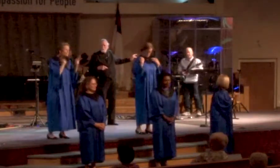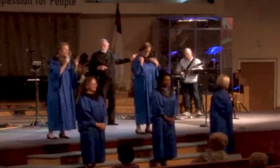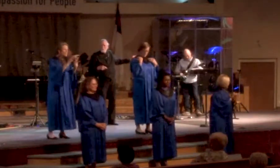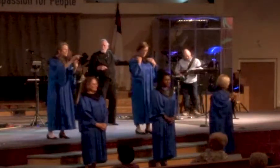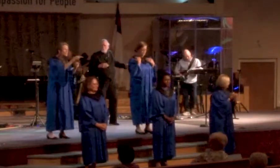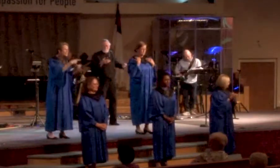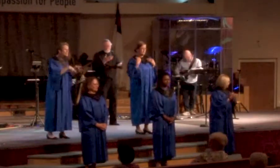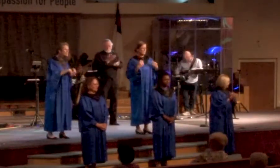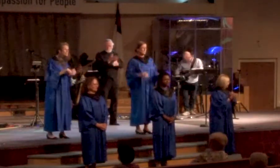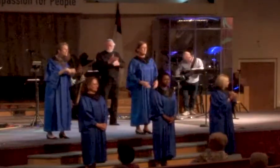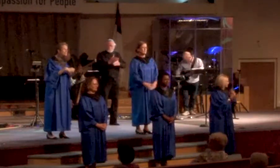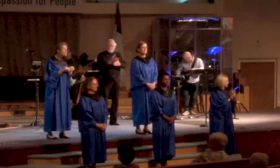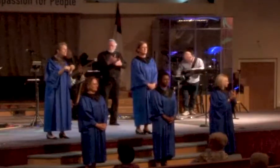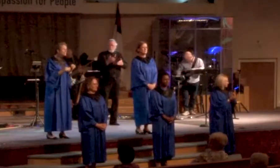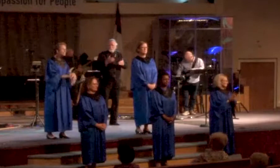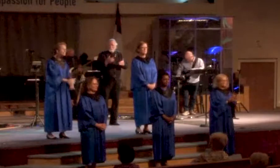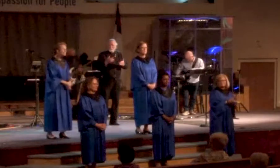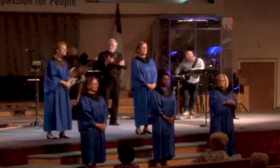shared with us by the